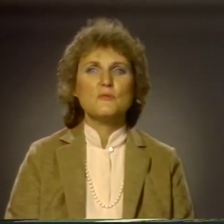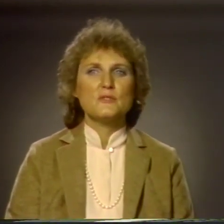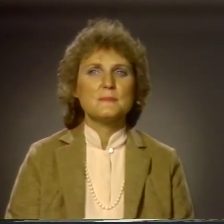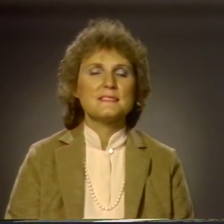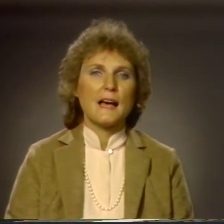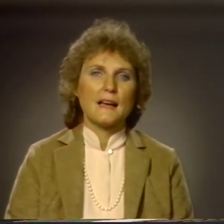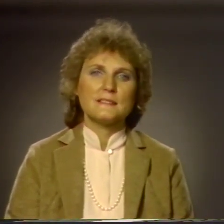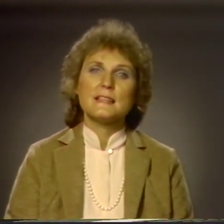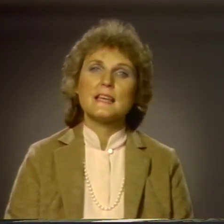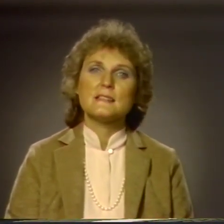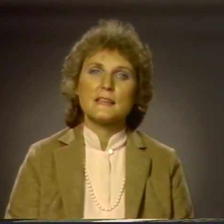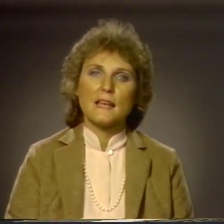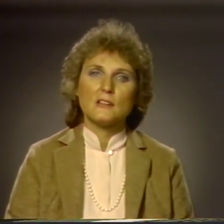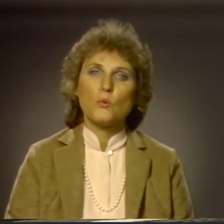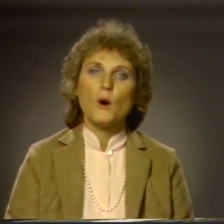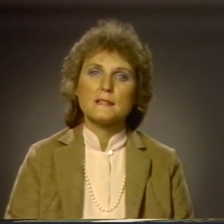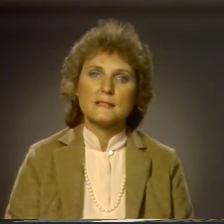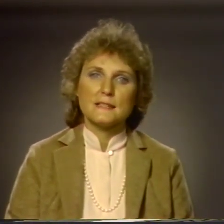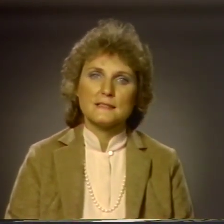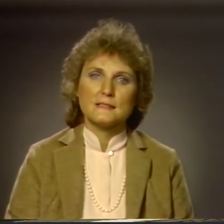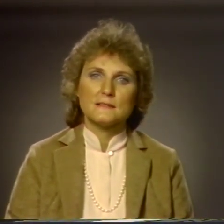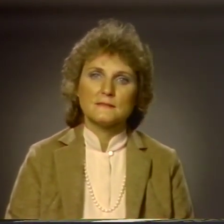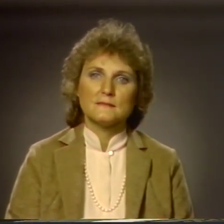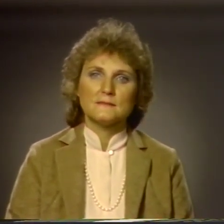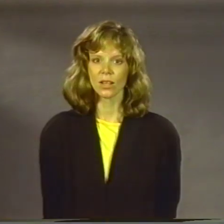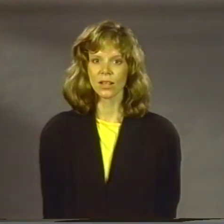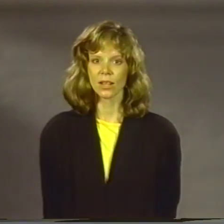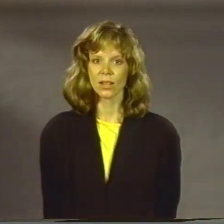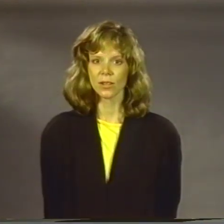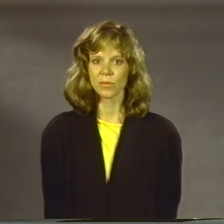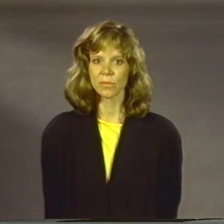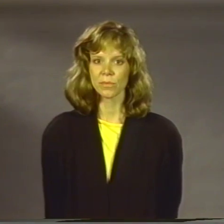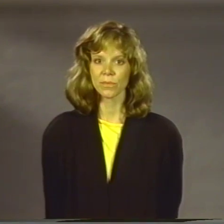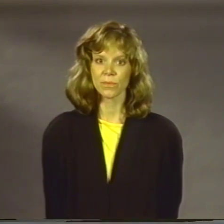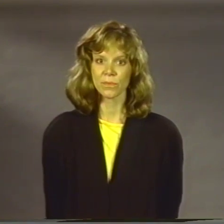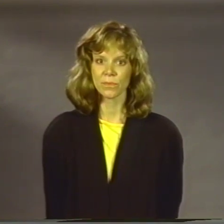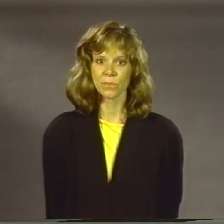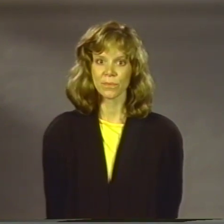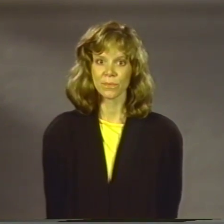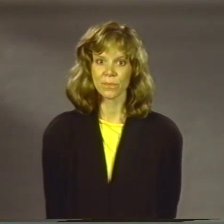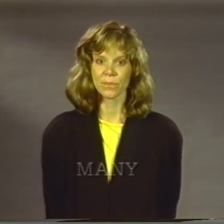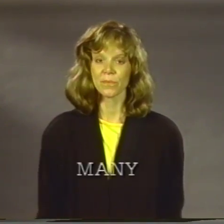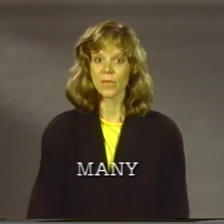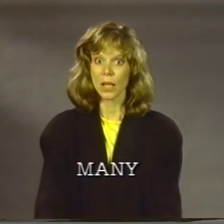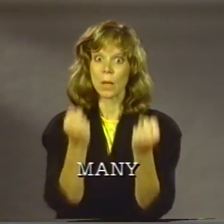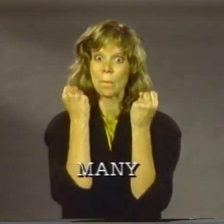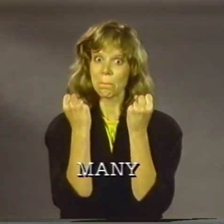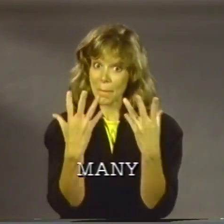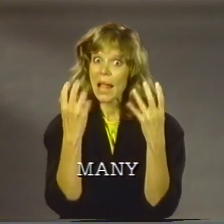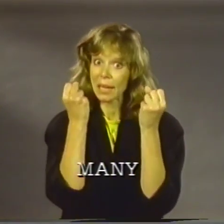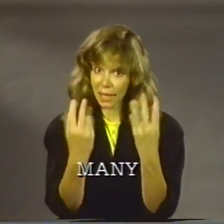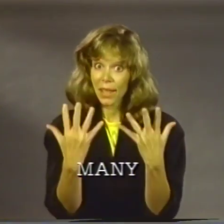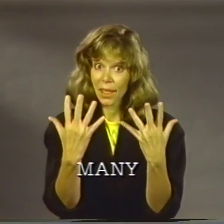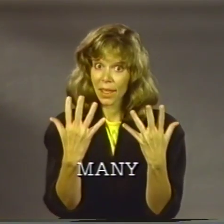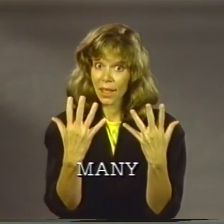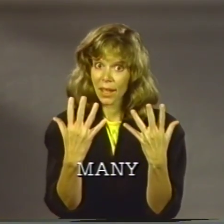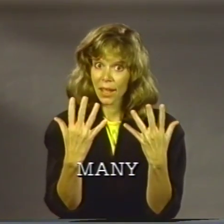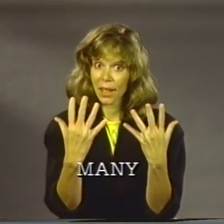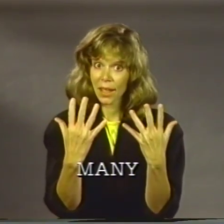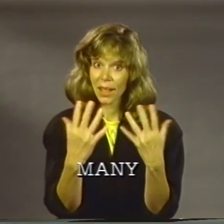some signs that indicate quantities. Many people like corn on the cob. Many. I don't